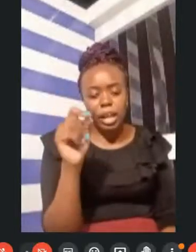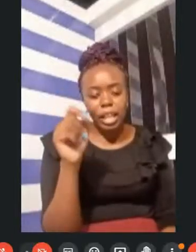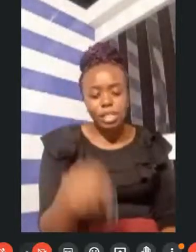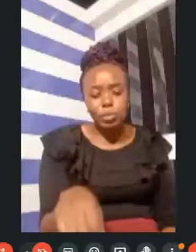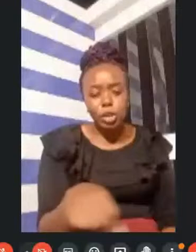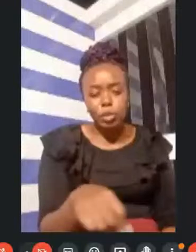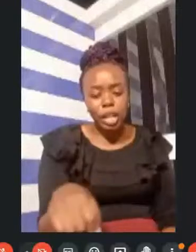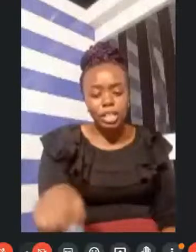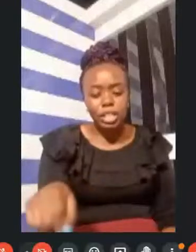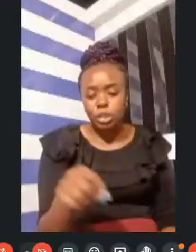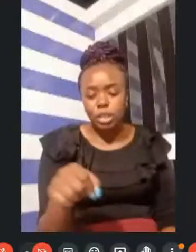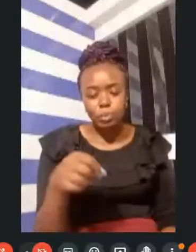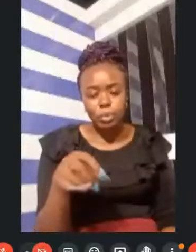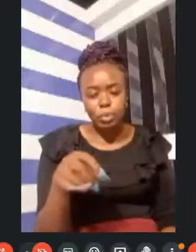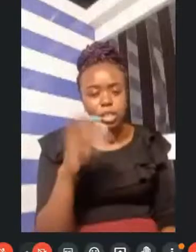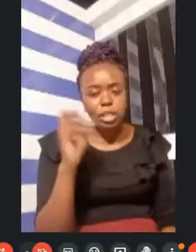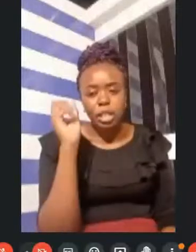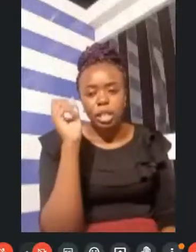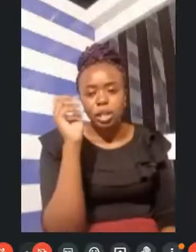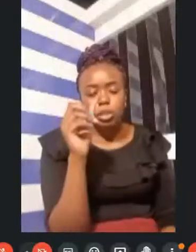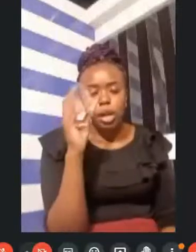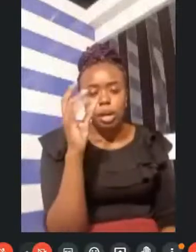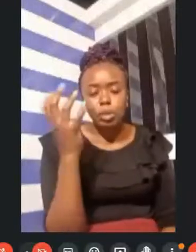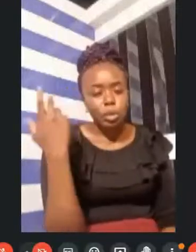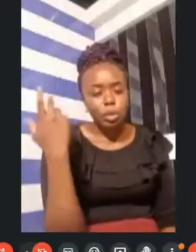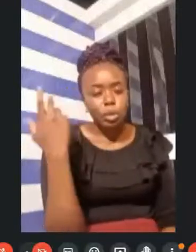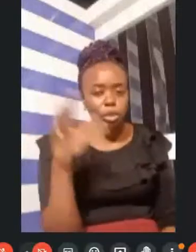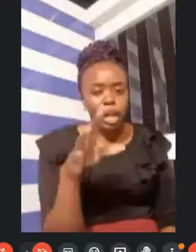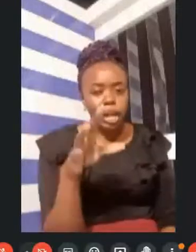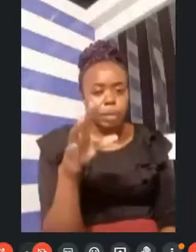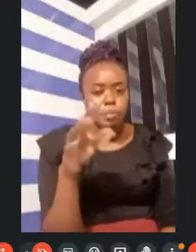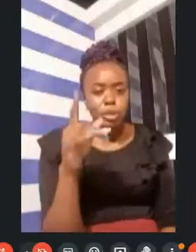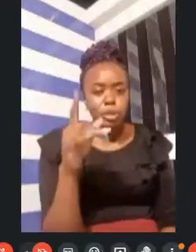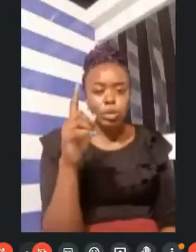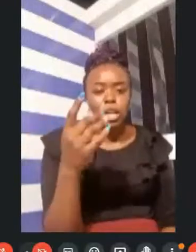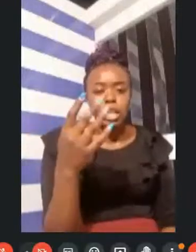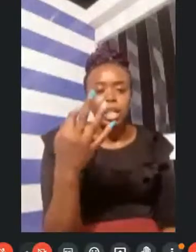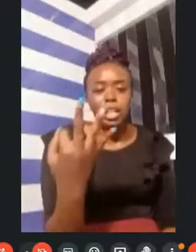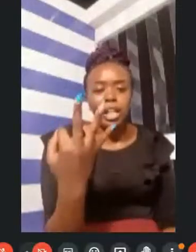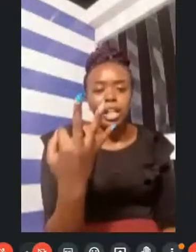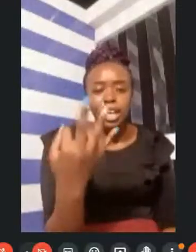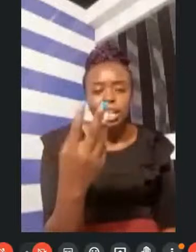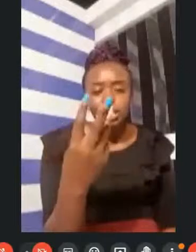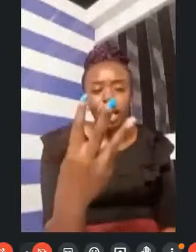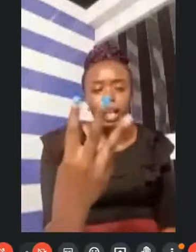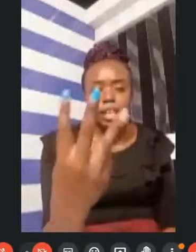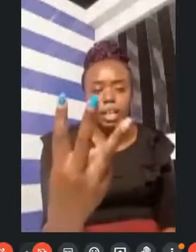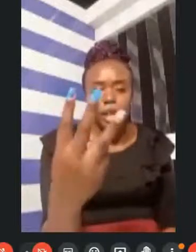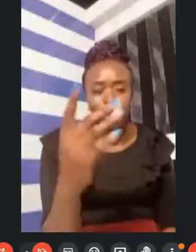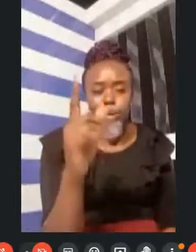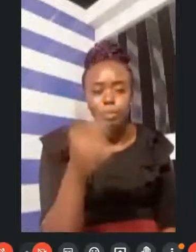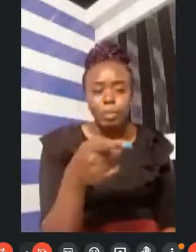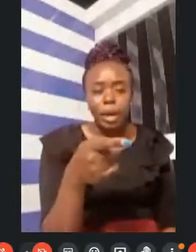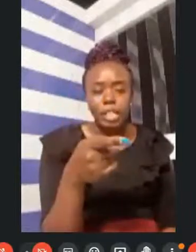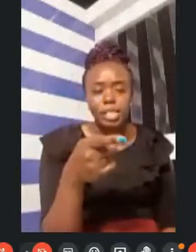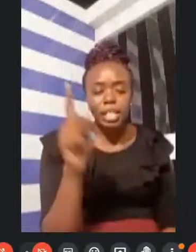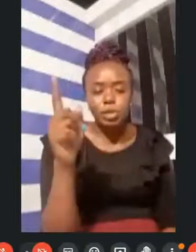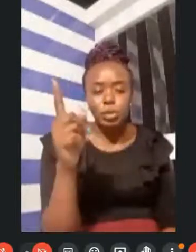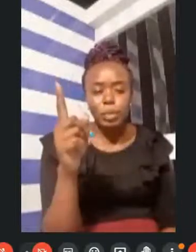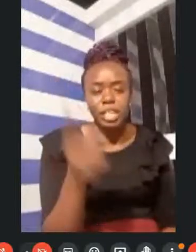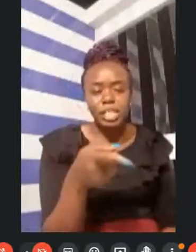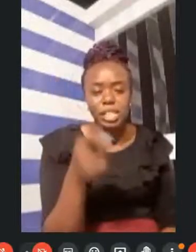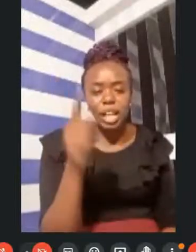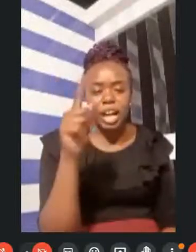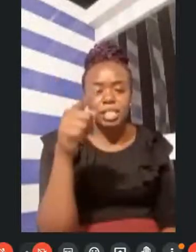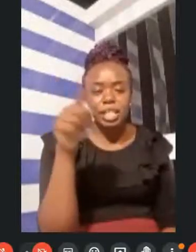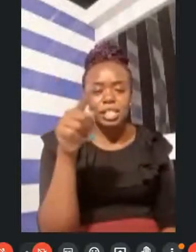it on the same way you write it or type it on your book or on your laptop. So 3%.